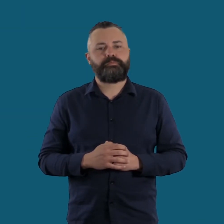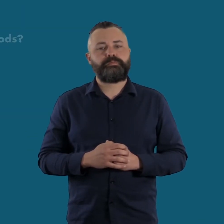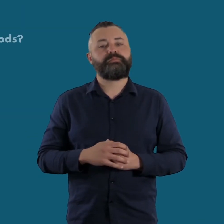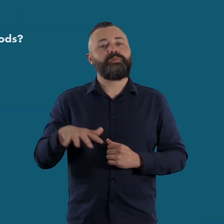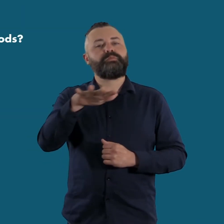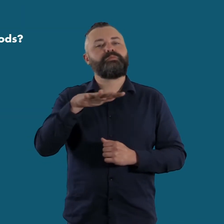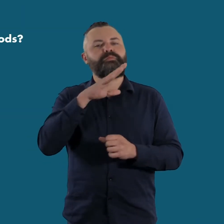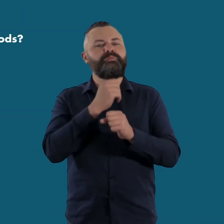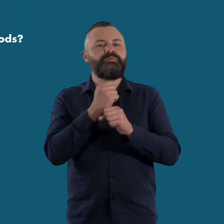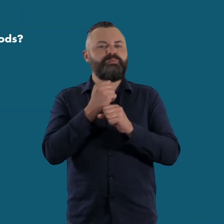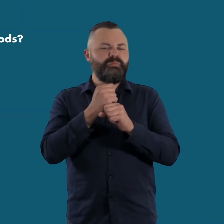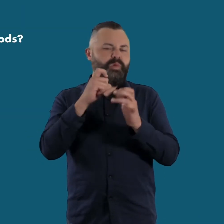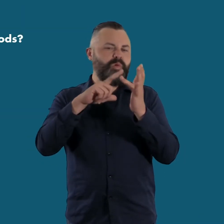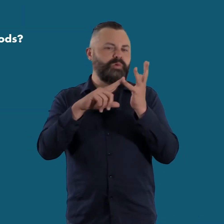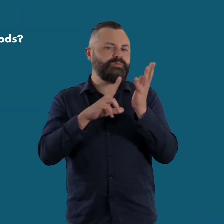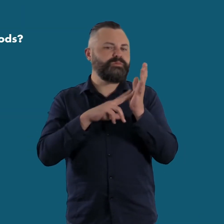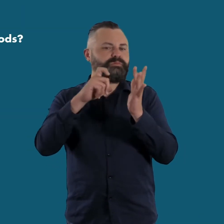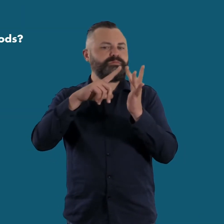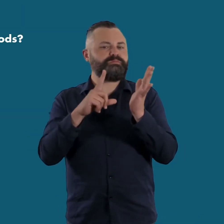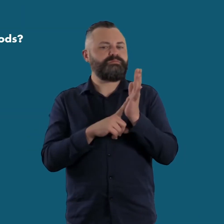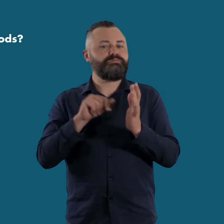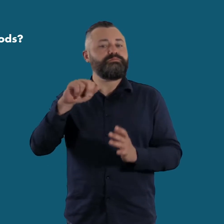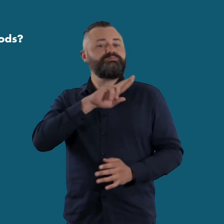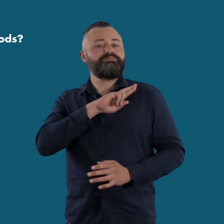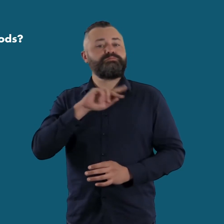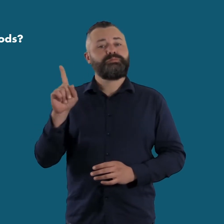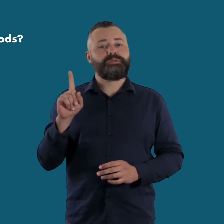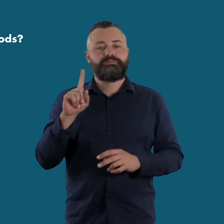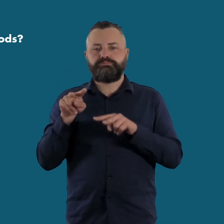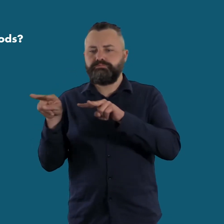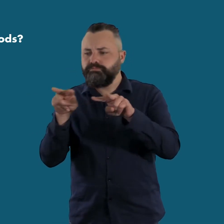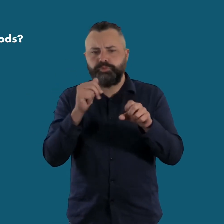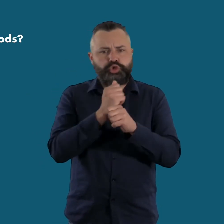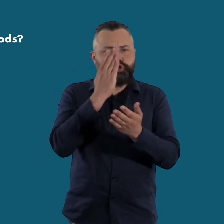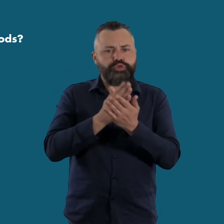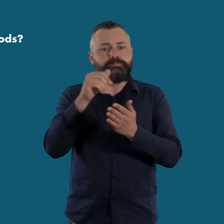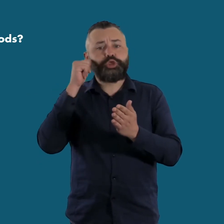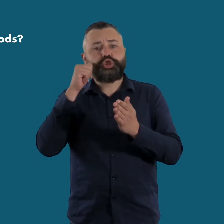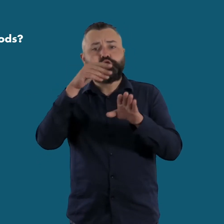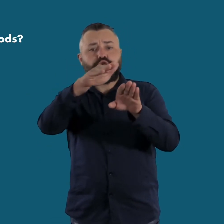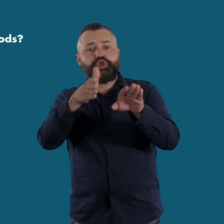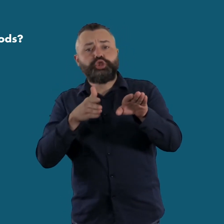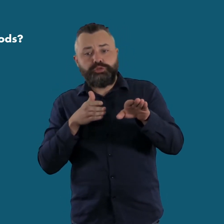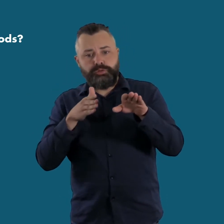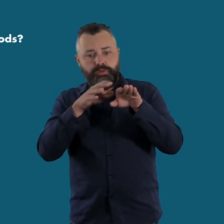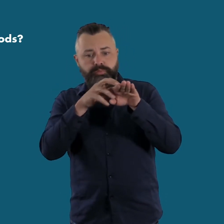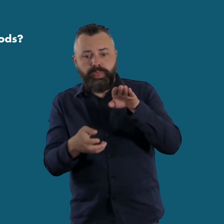Local government authorities may play a role in monitoring for overland flooding caused by heavy rain falling locally and managing local coastal